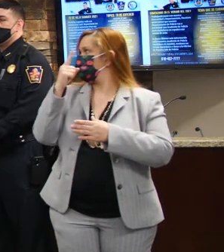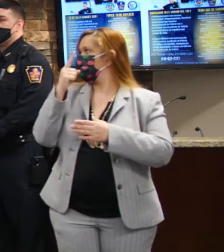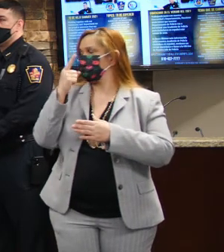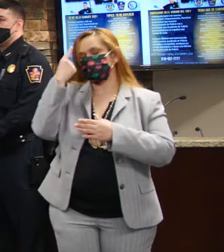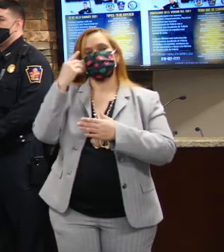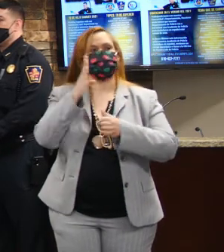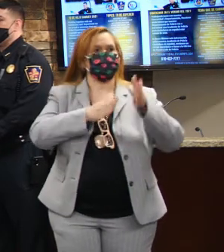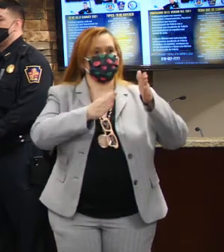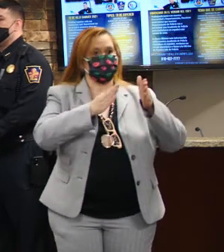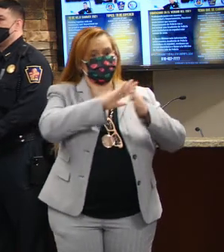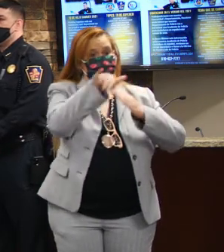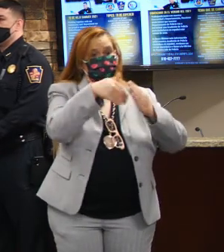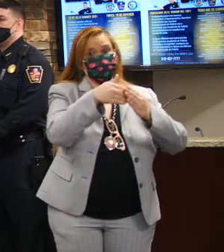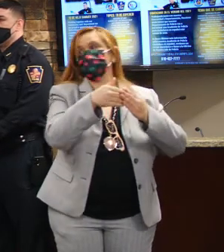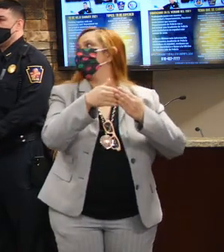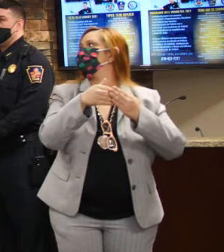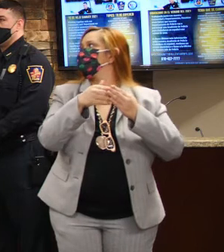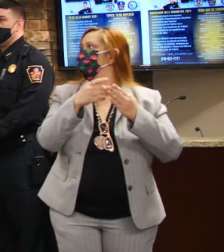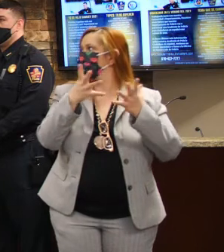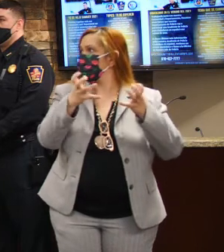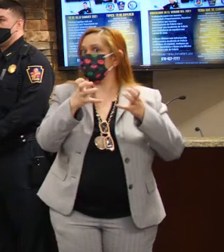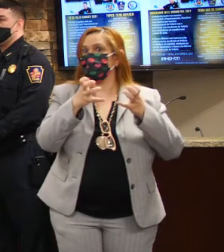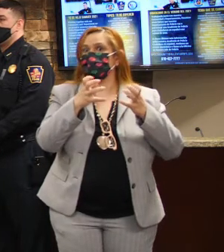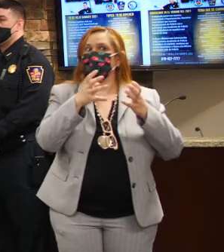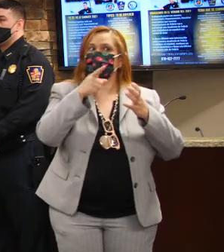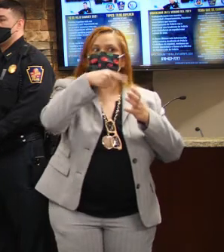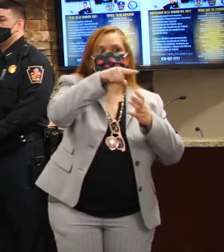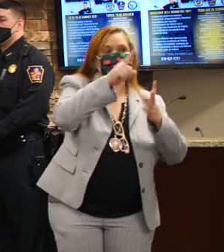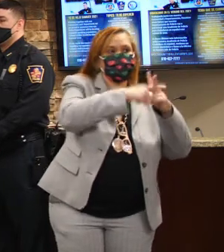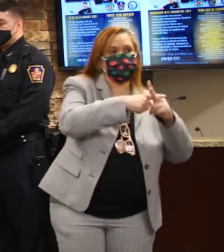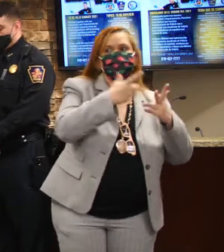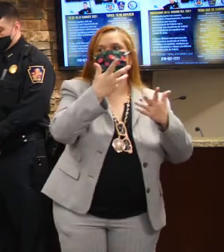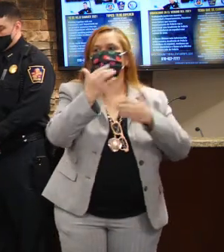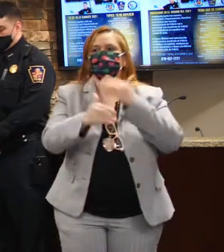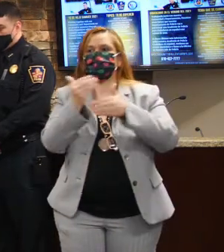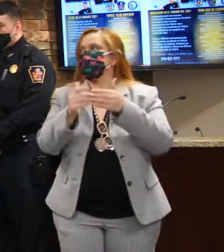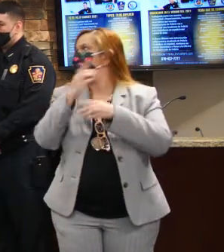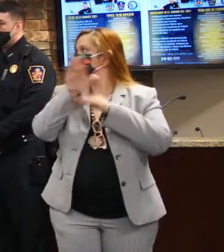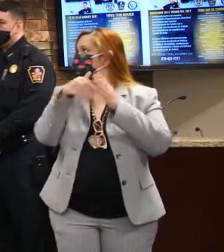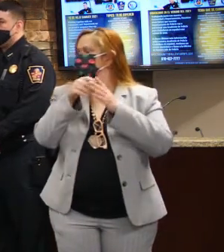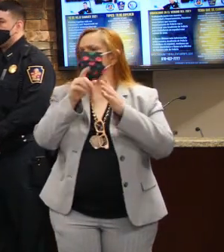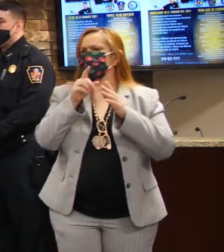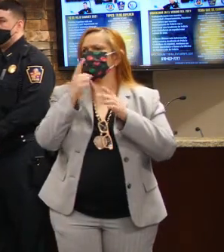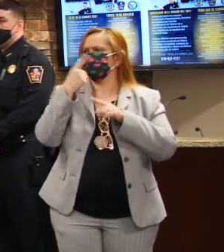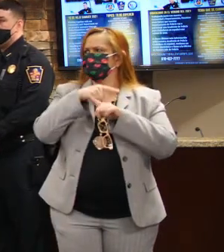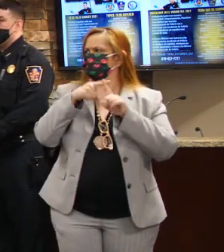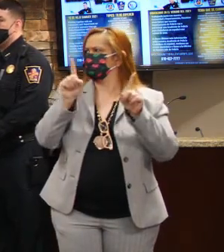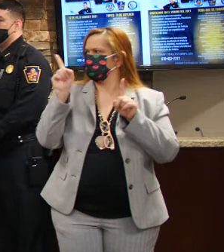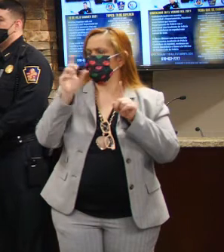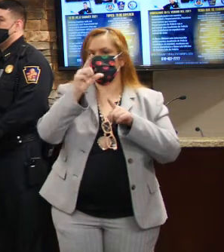separate classrooms to keep COVID regulations and COVID safety first and foremost. And then, as Detective